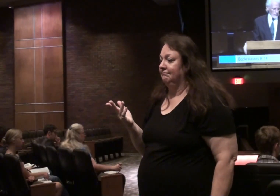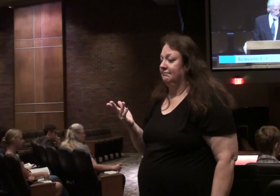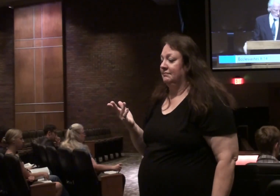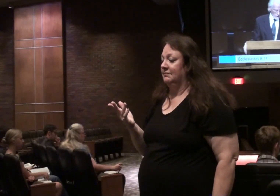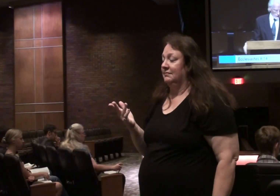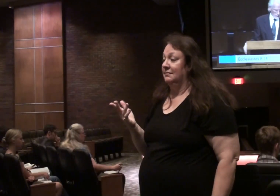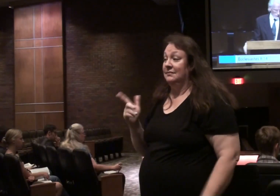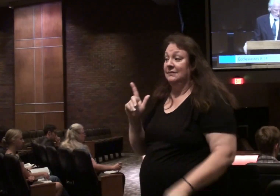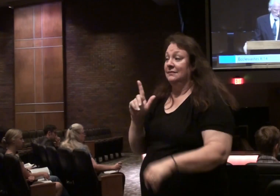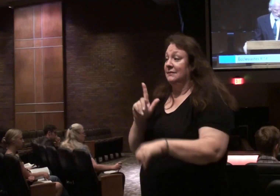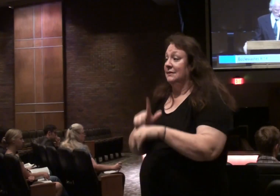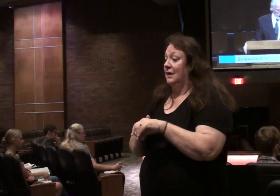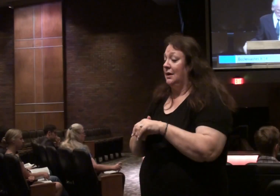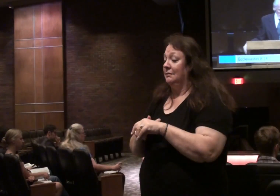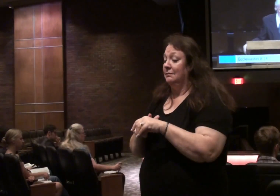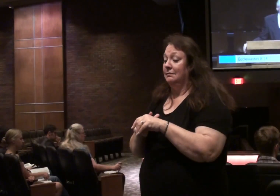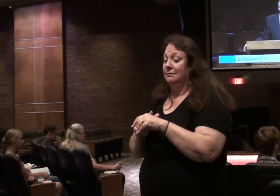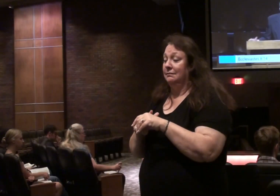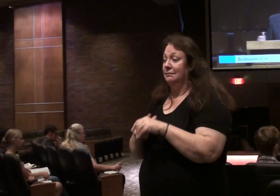It's passing.